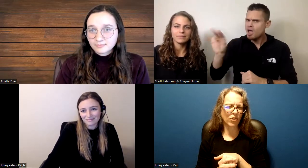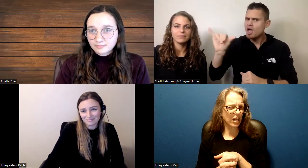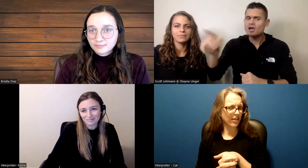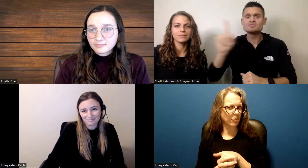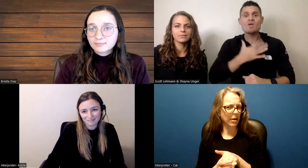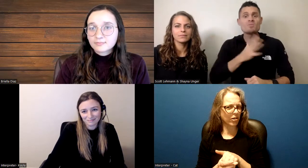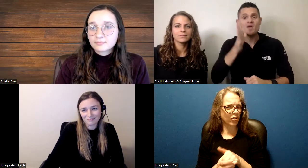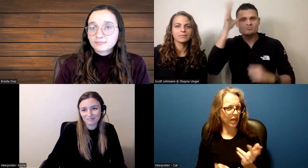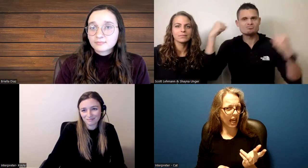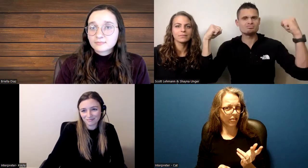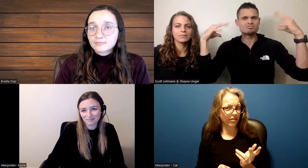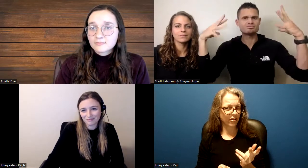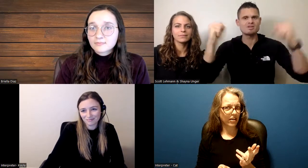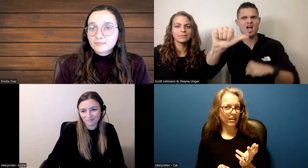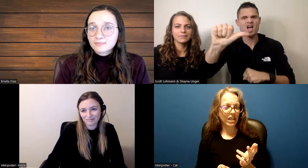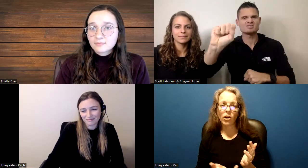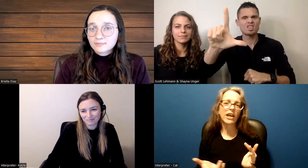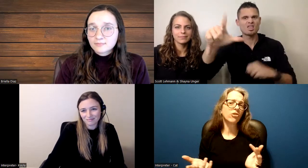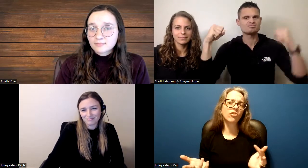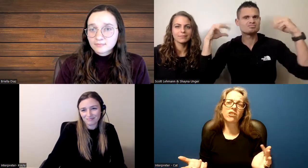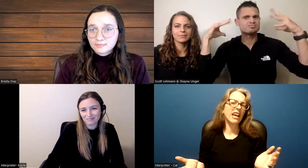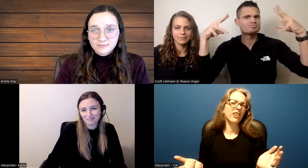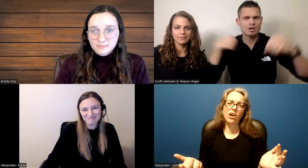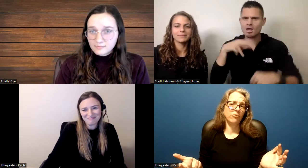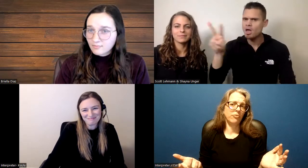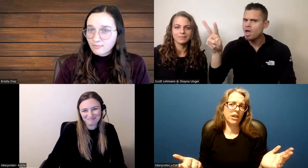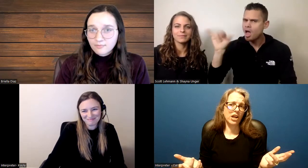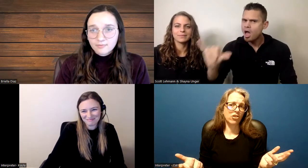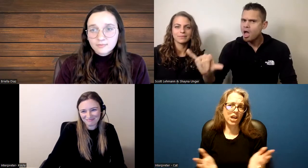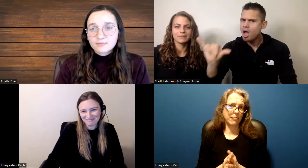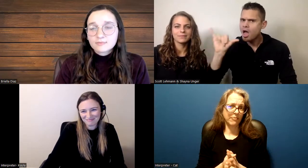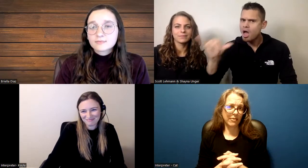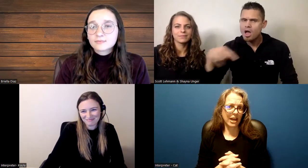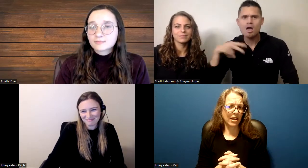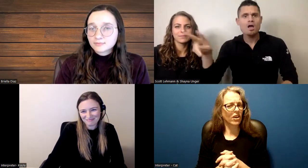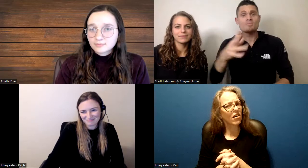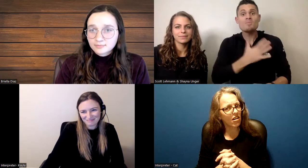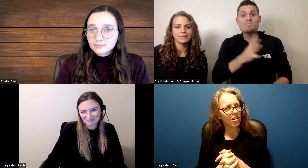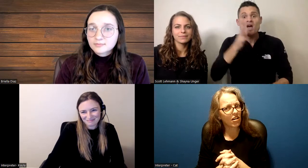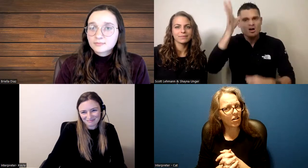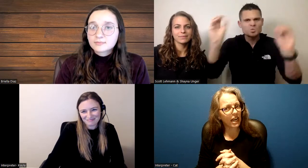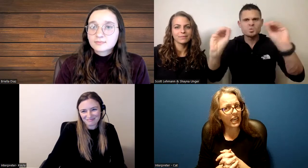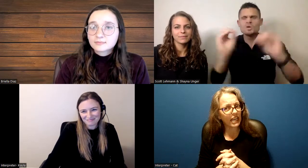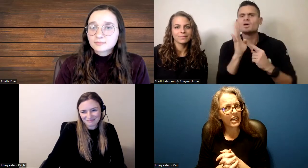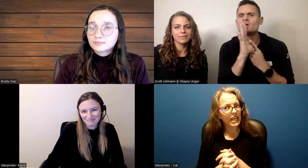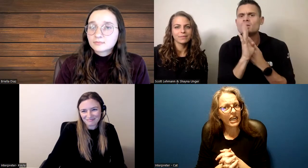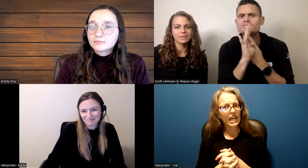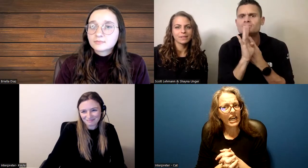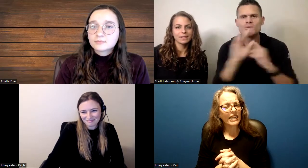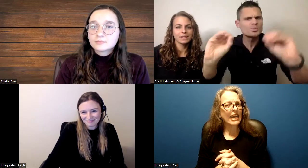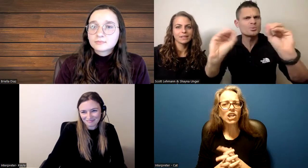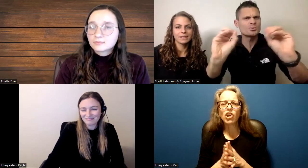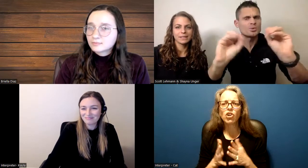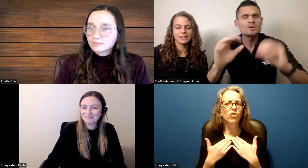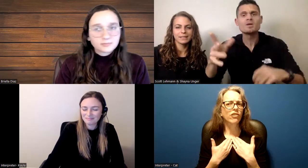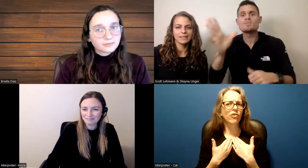I realized my parents were deaf, and they used ASF the entire time. And I was like, okay.